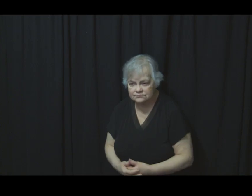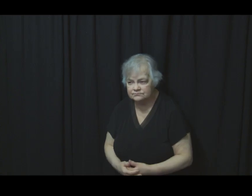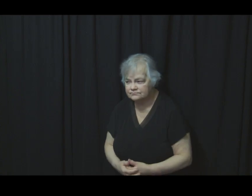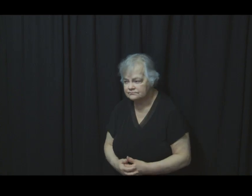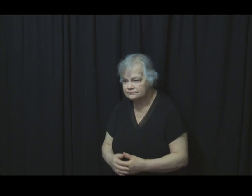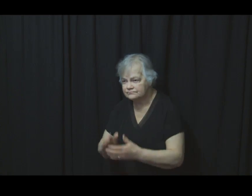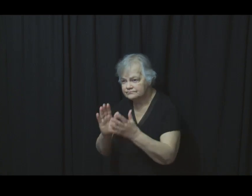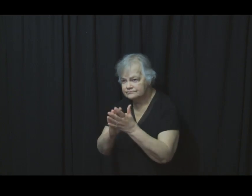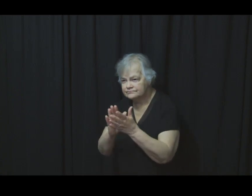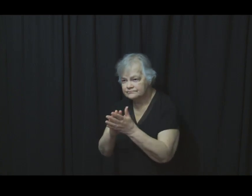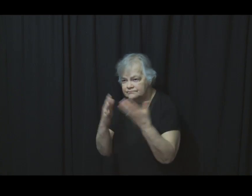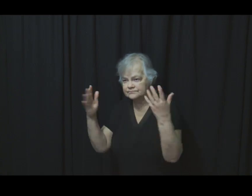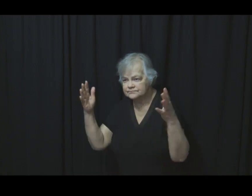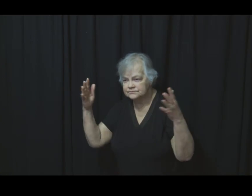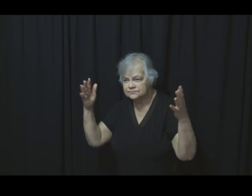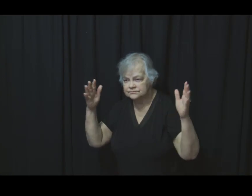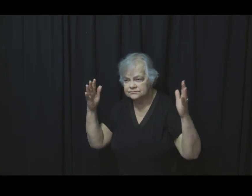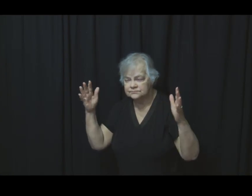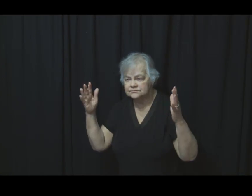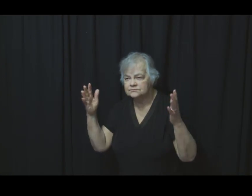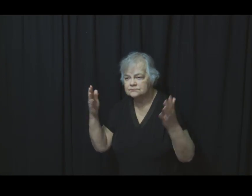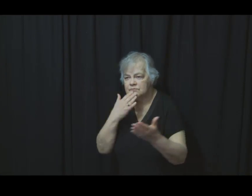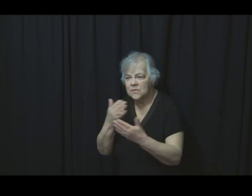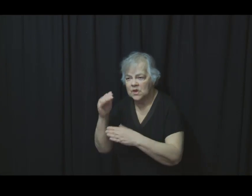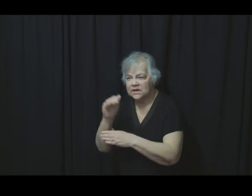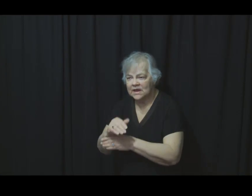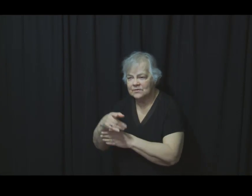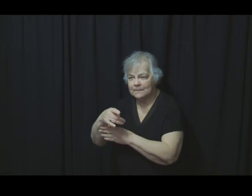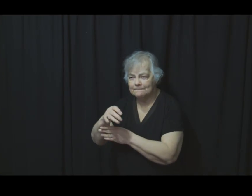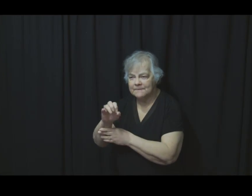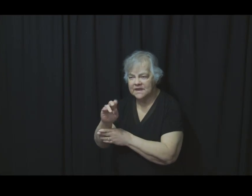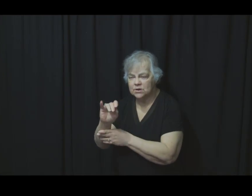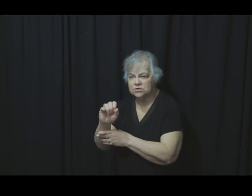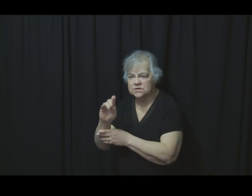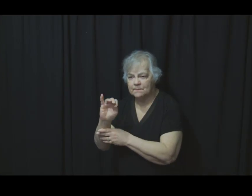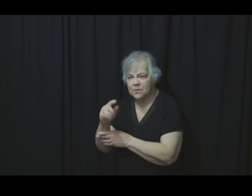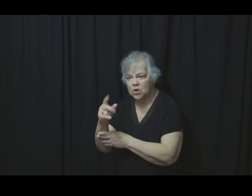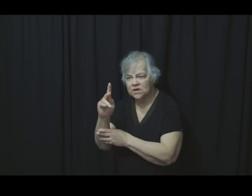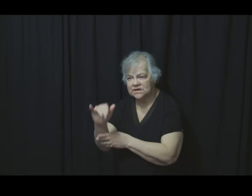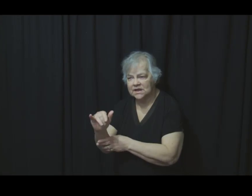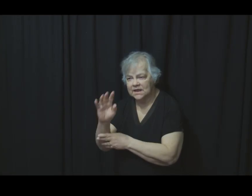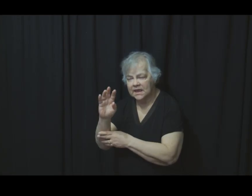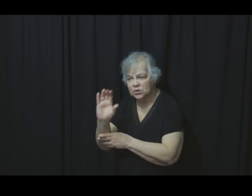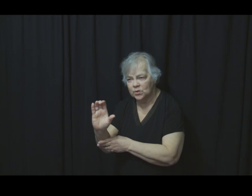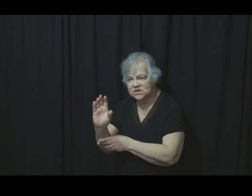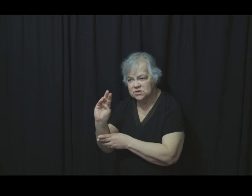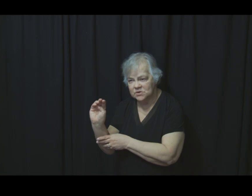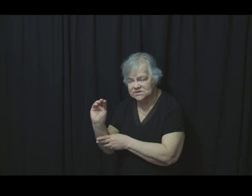I'm Tom Foreman. Thank you. Good night from Petersburg, Kentucky, and the Creation Museum.